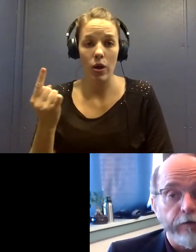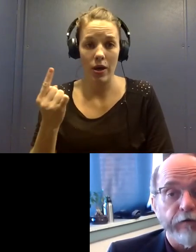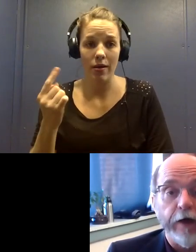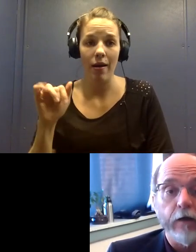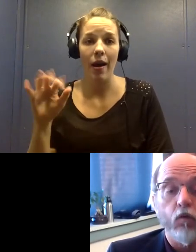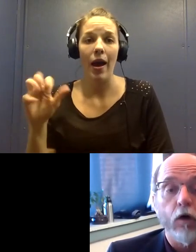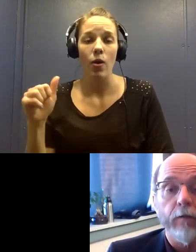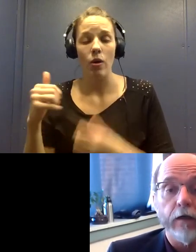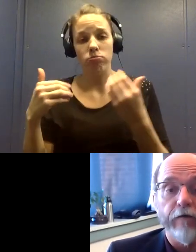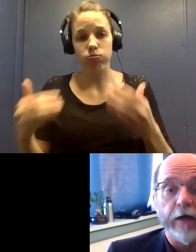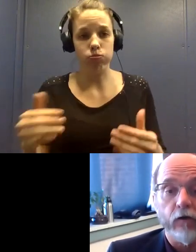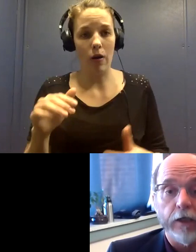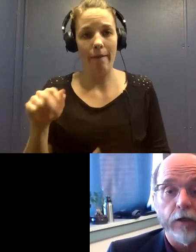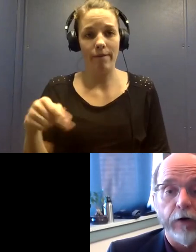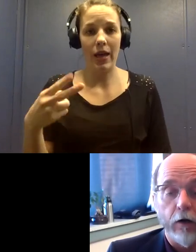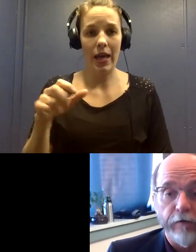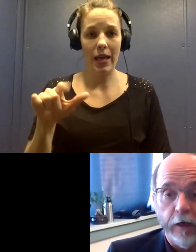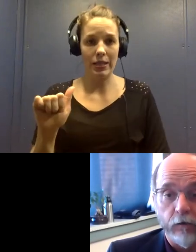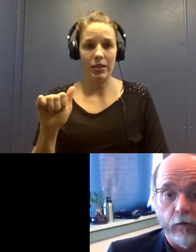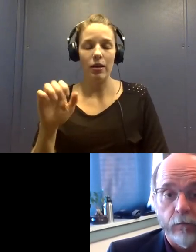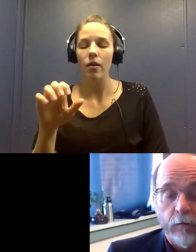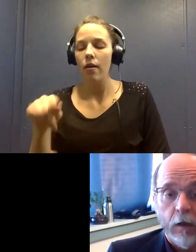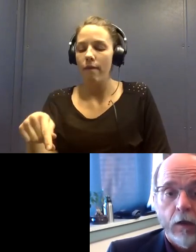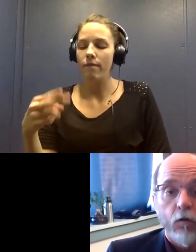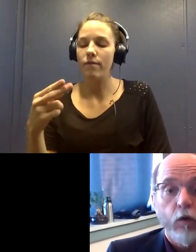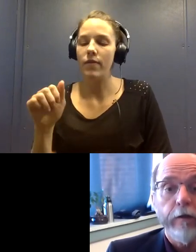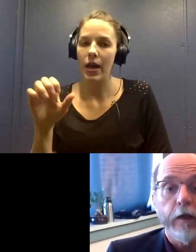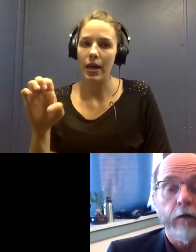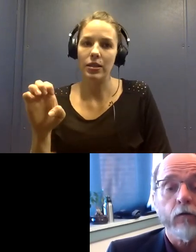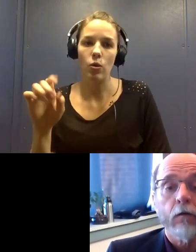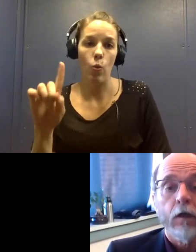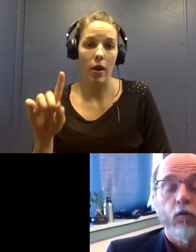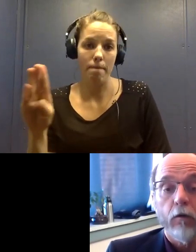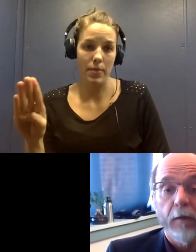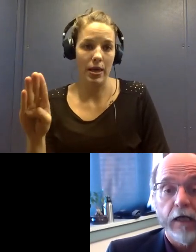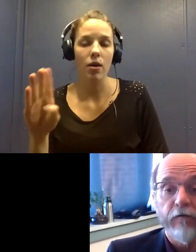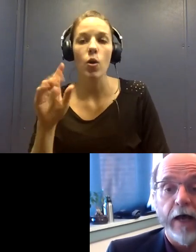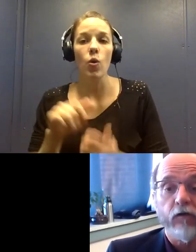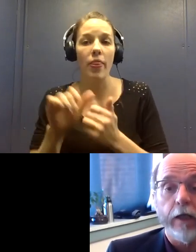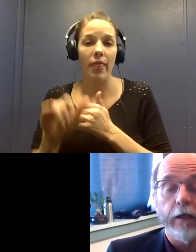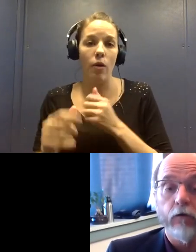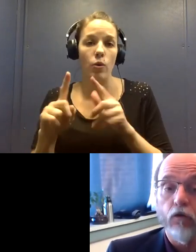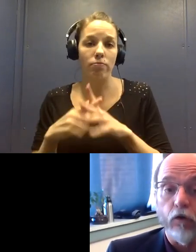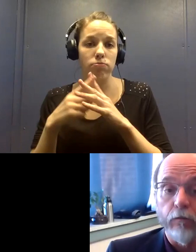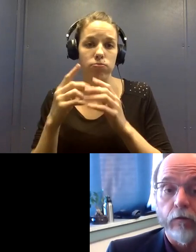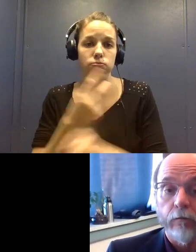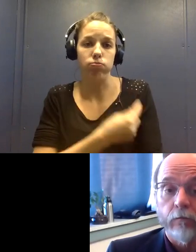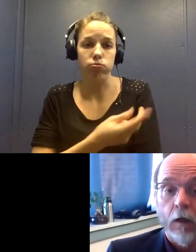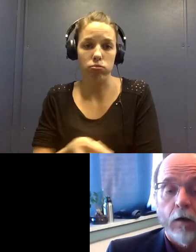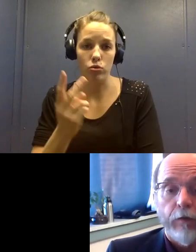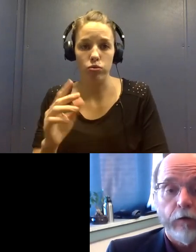will move into phase 1B of the vaccination priority phases. With this, we will begin vaccinating two